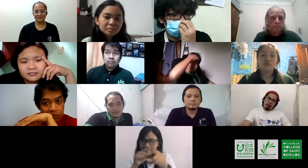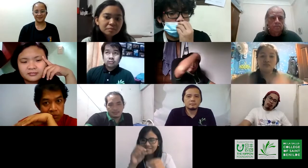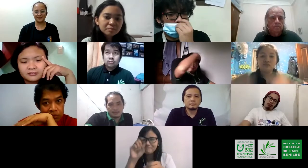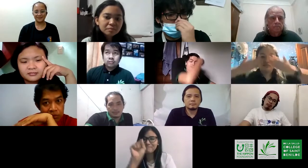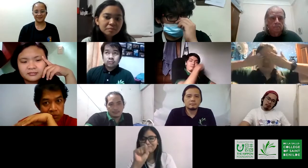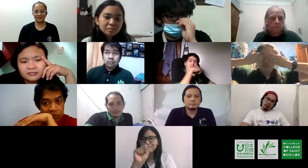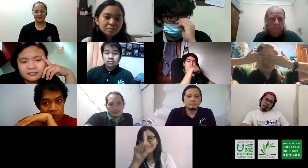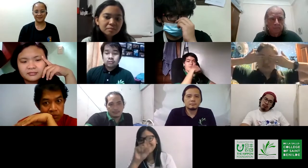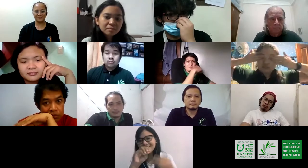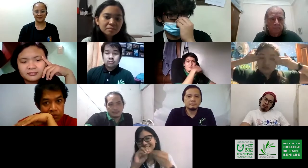Okay.